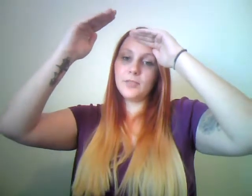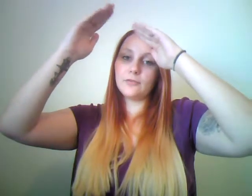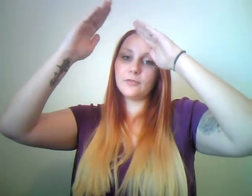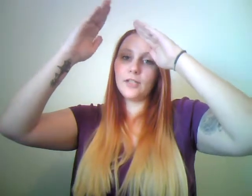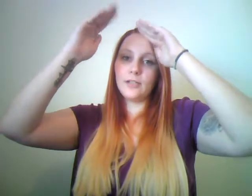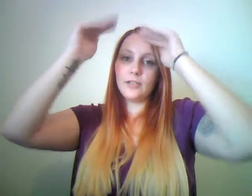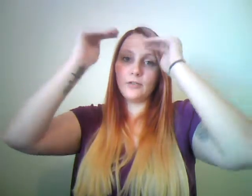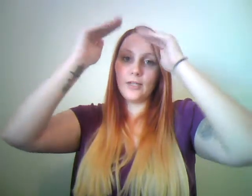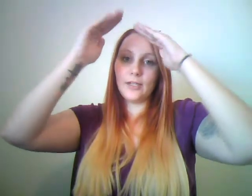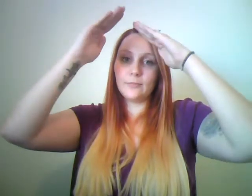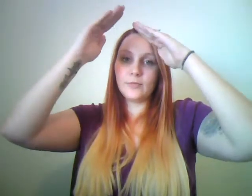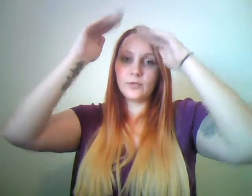front, and you like squish them.